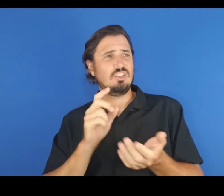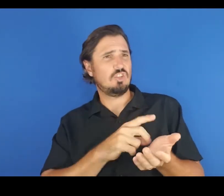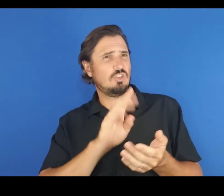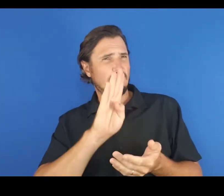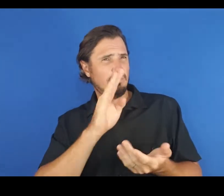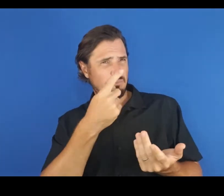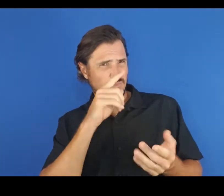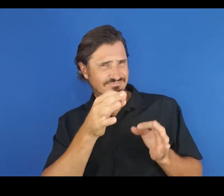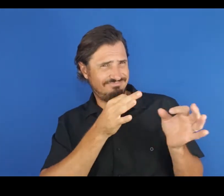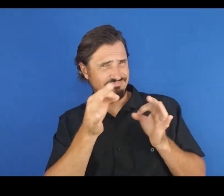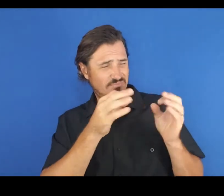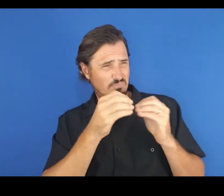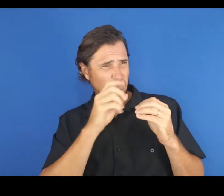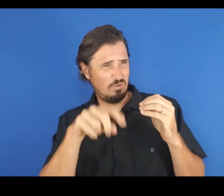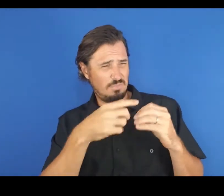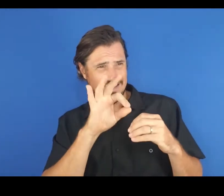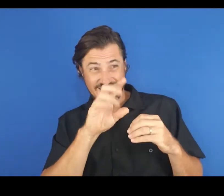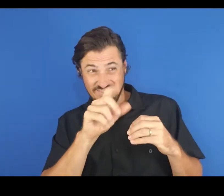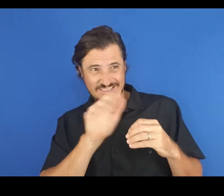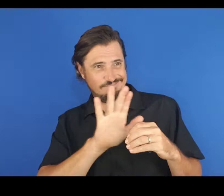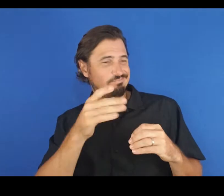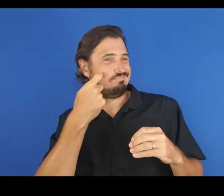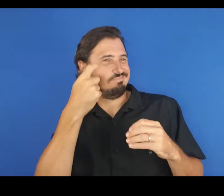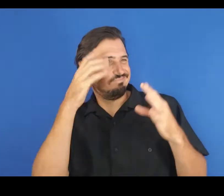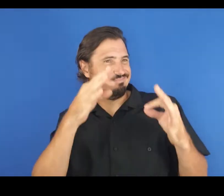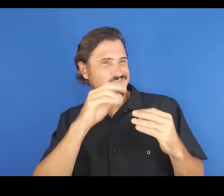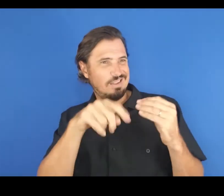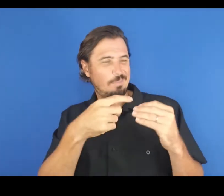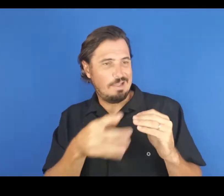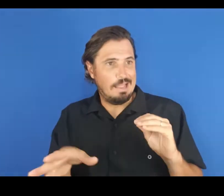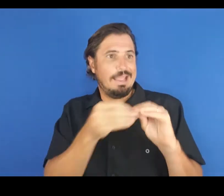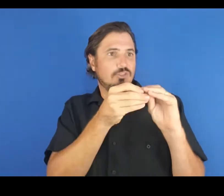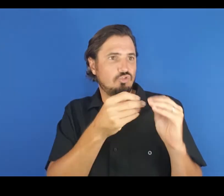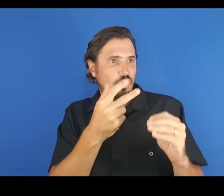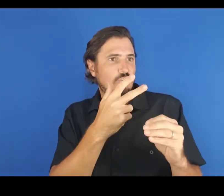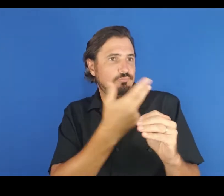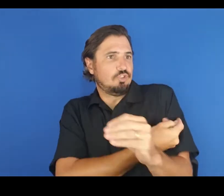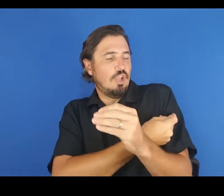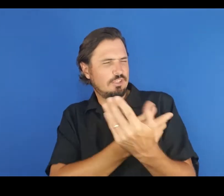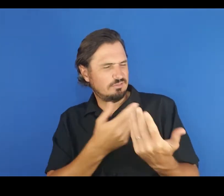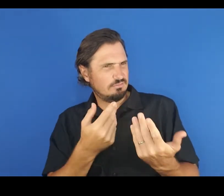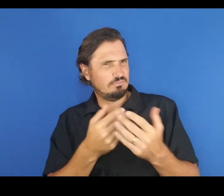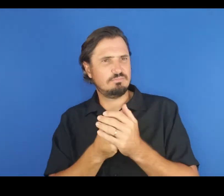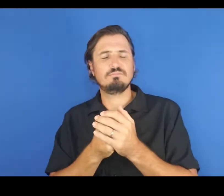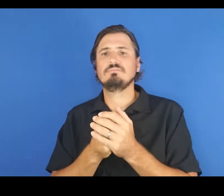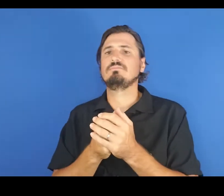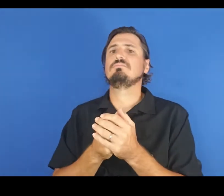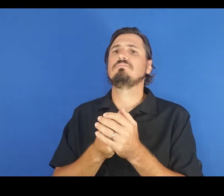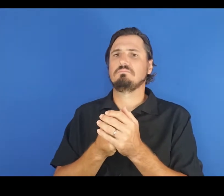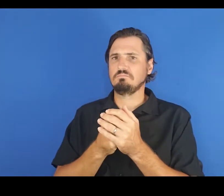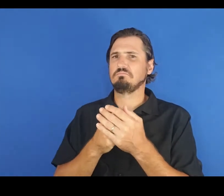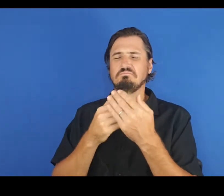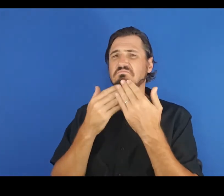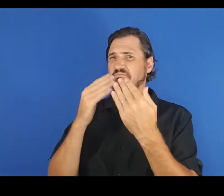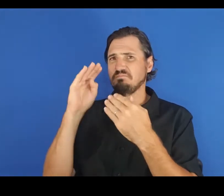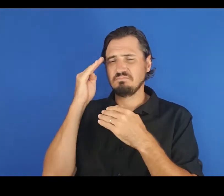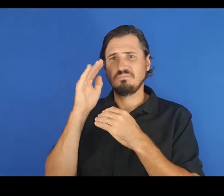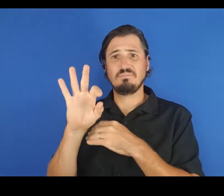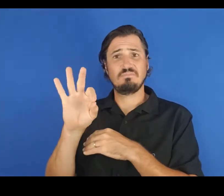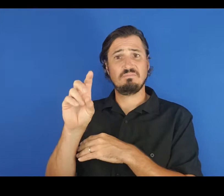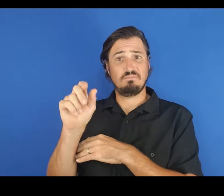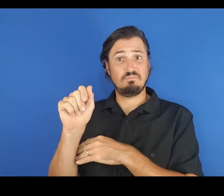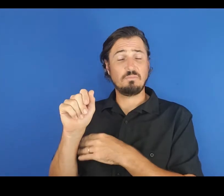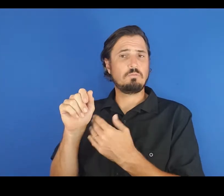B, please explain more about the FDA's decision on booster shots. Thanks, Mayor. The